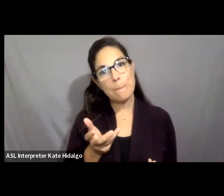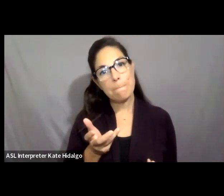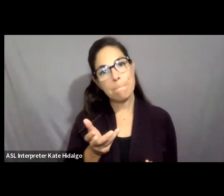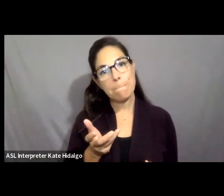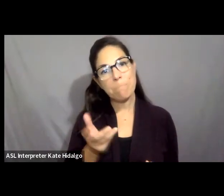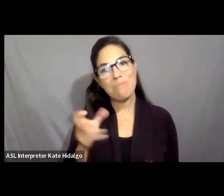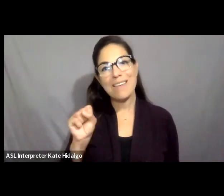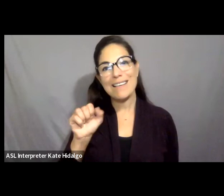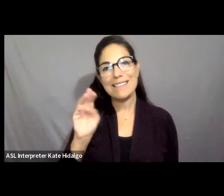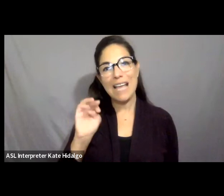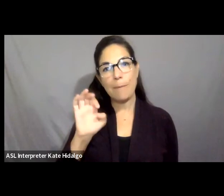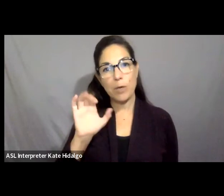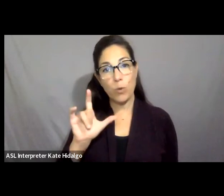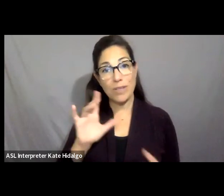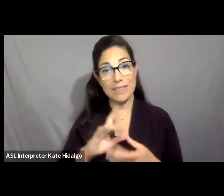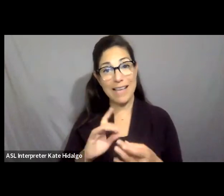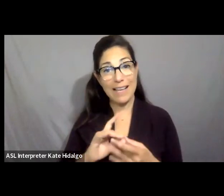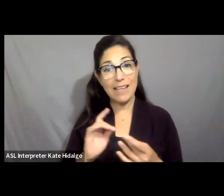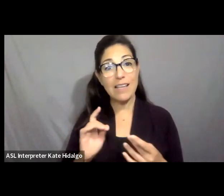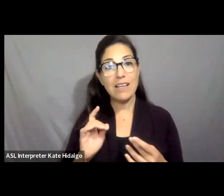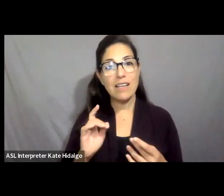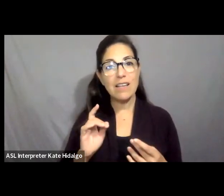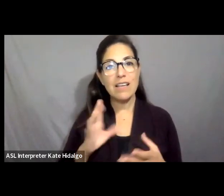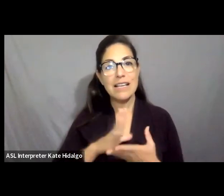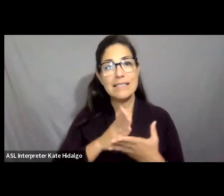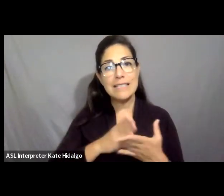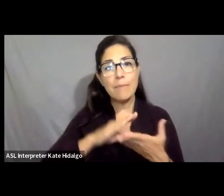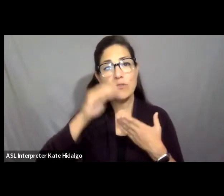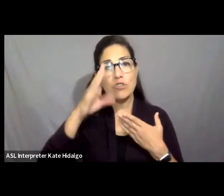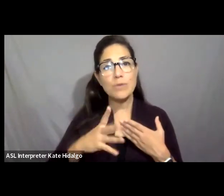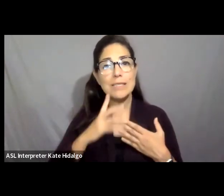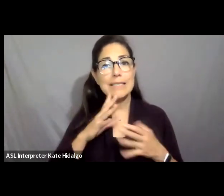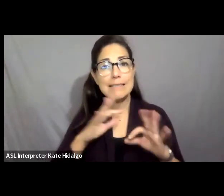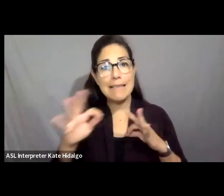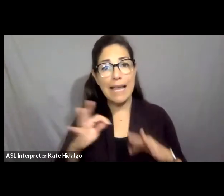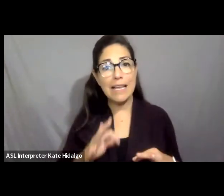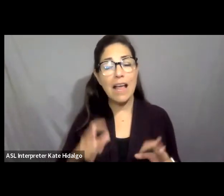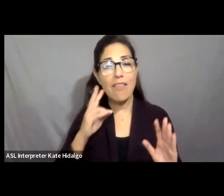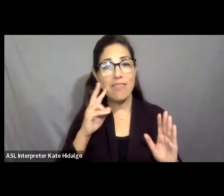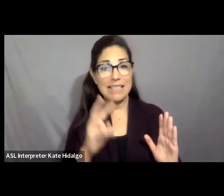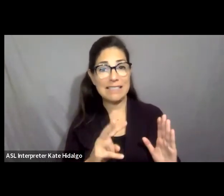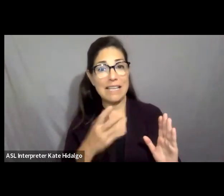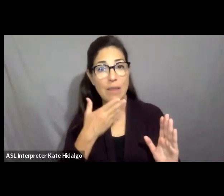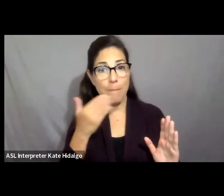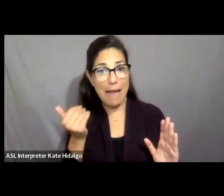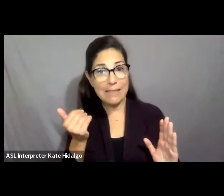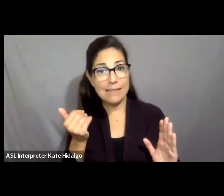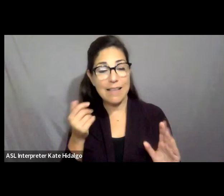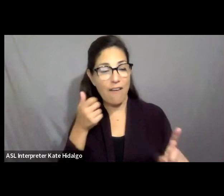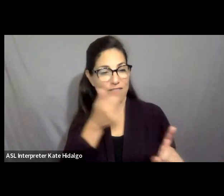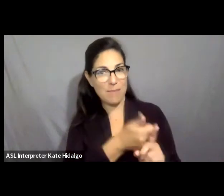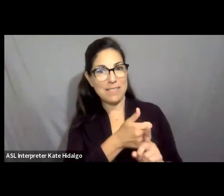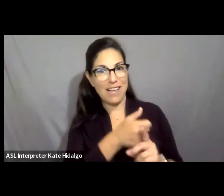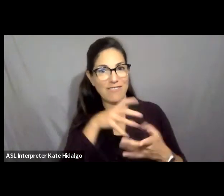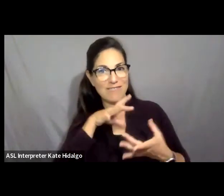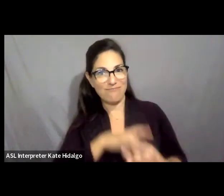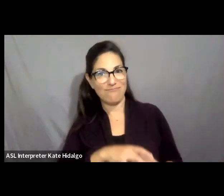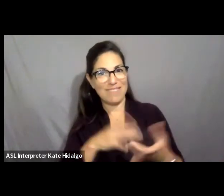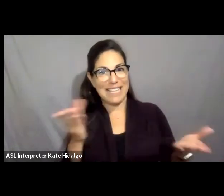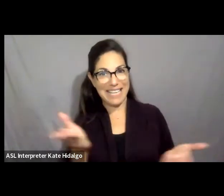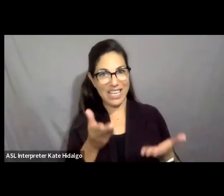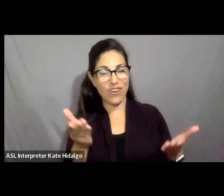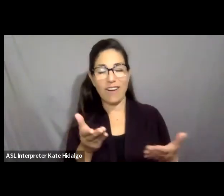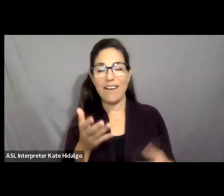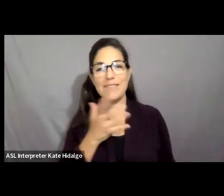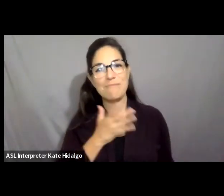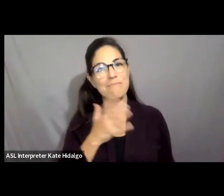Samia said about one of the students or some of the students saying that they see the best of themselves here. Like that's